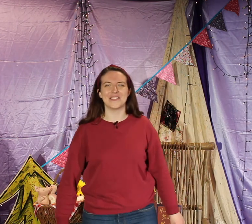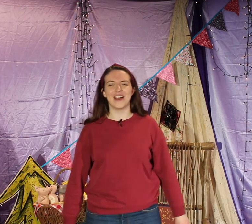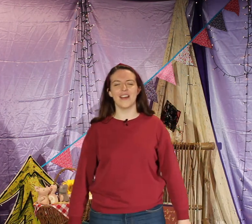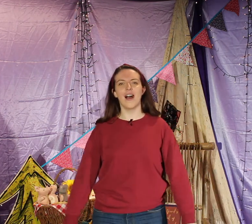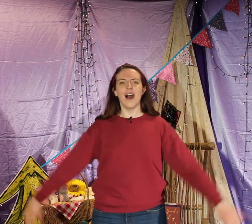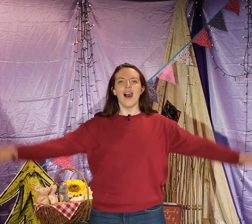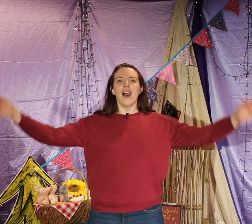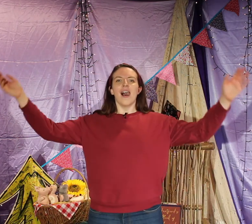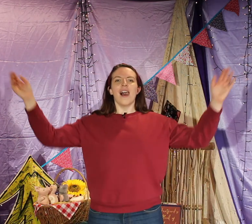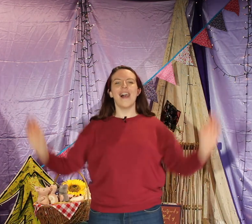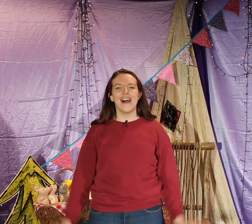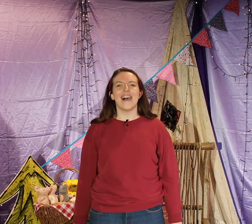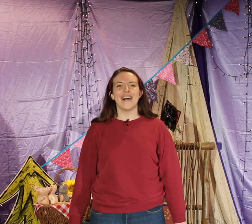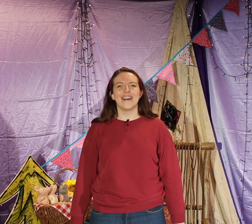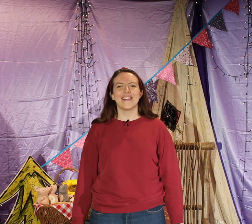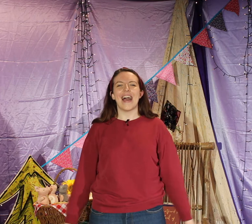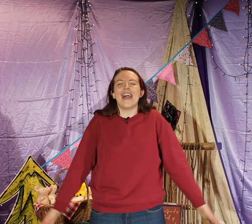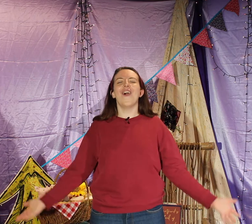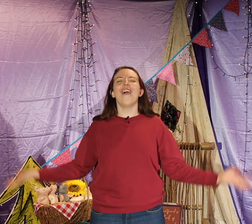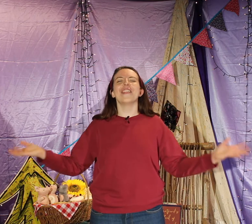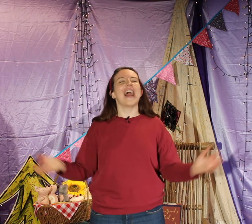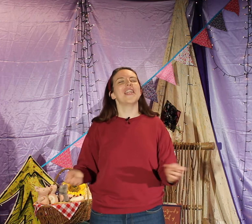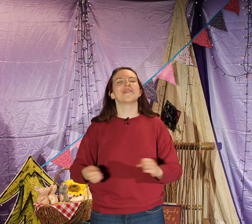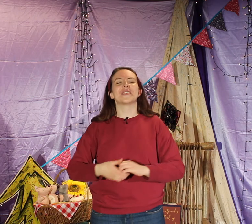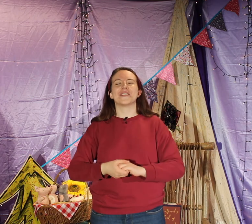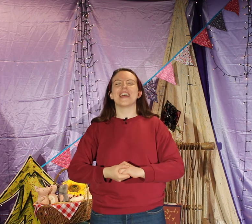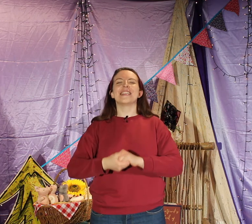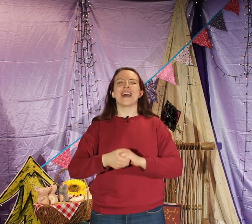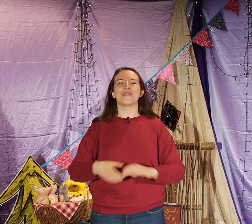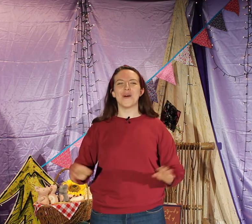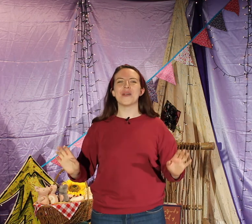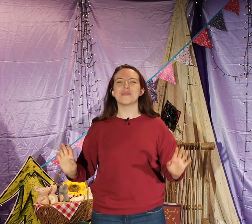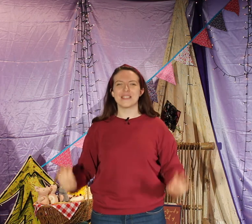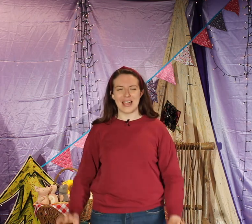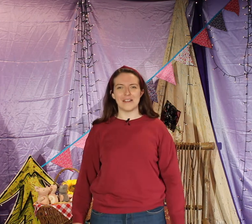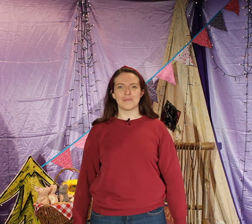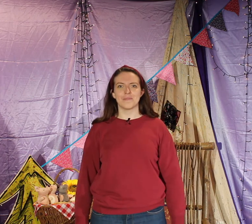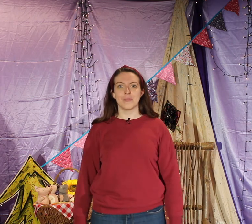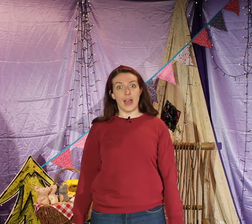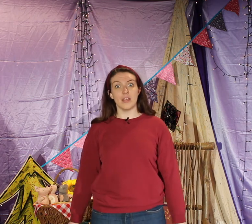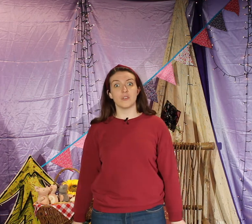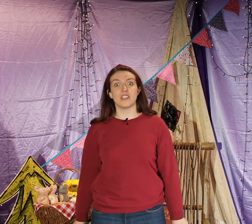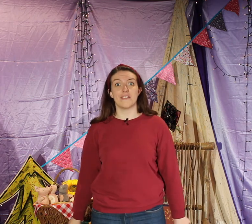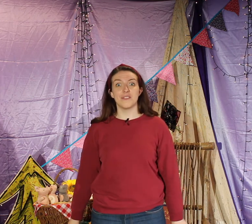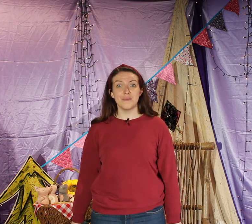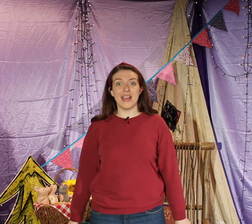everyone. Ah, and all the animals were nice and warmed down. And it was time for